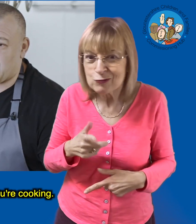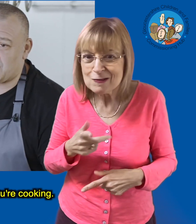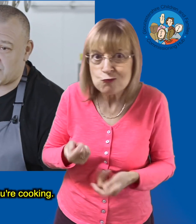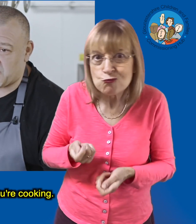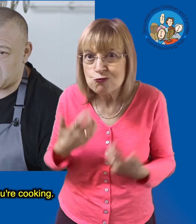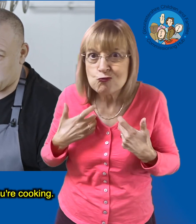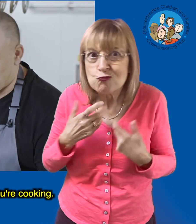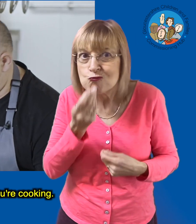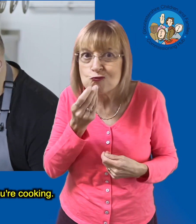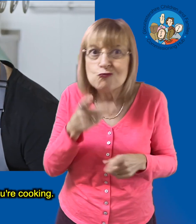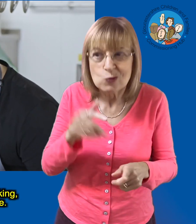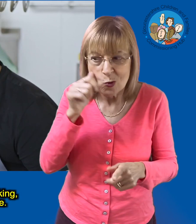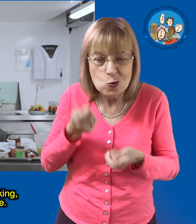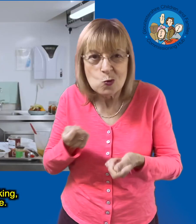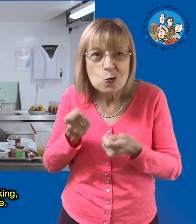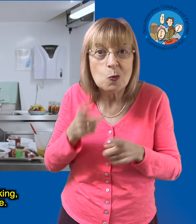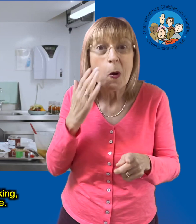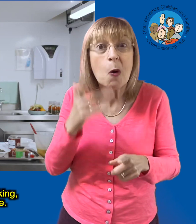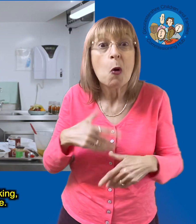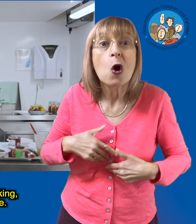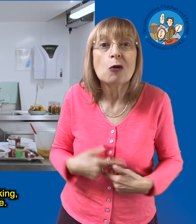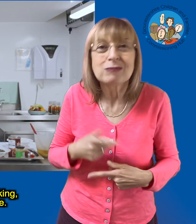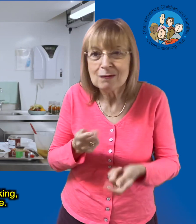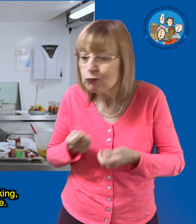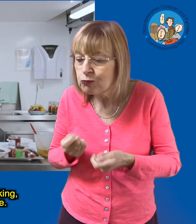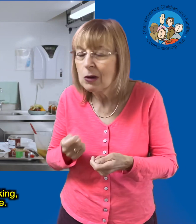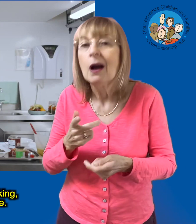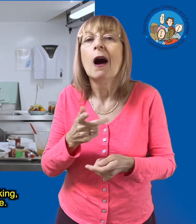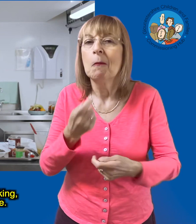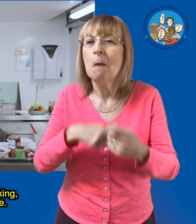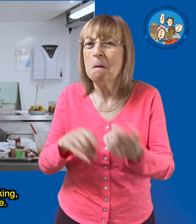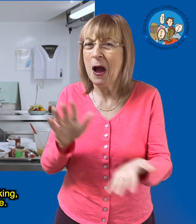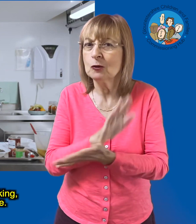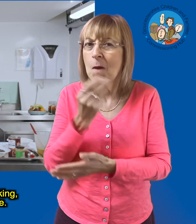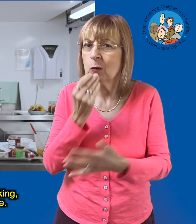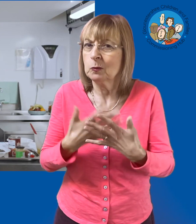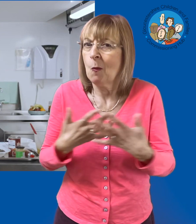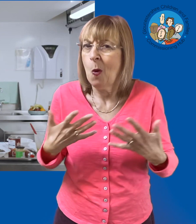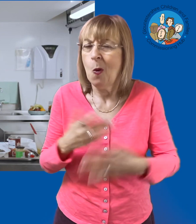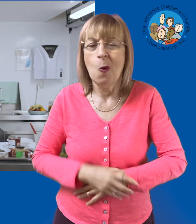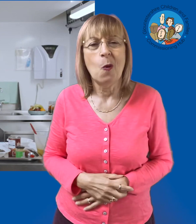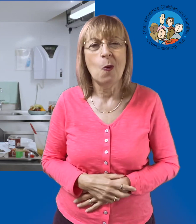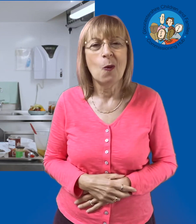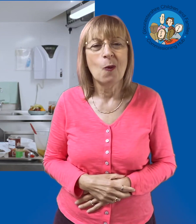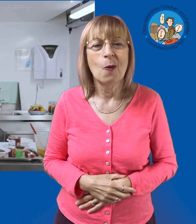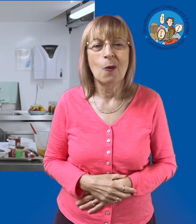nice and hungry while you're cooking. If you get hungry while you're cooking, you normally enjoy the food more.